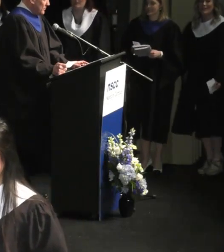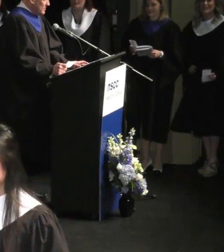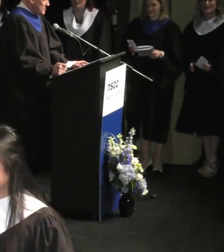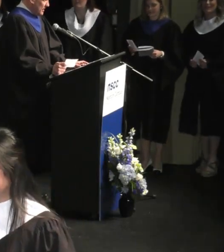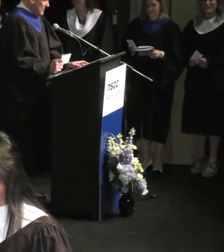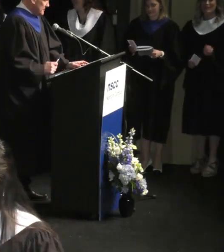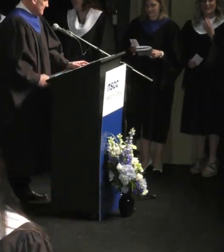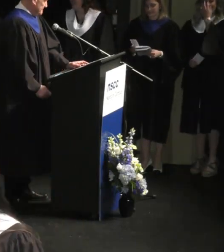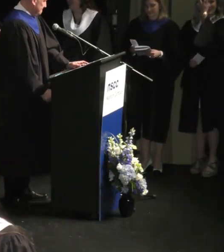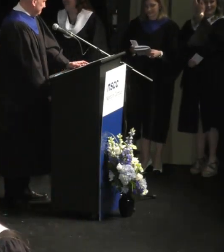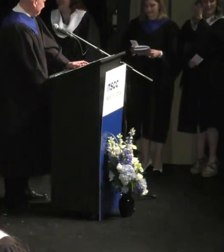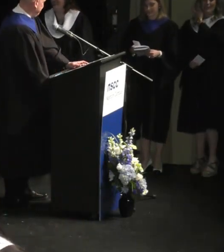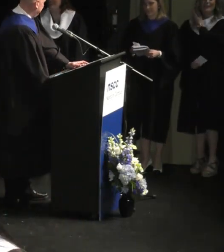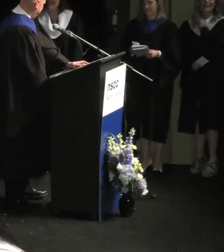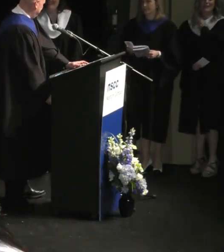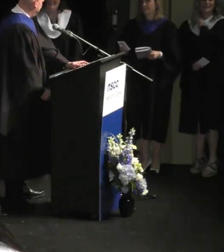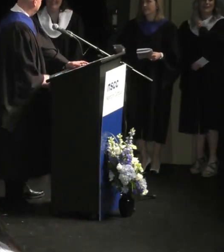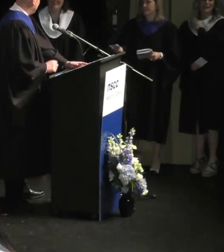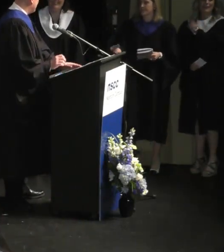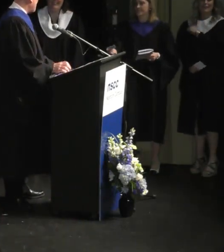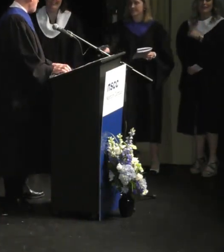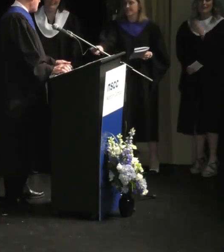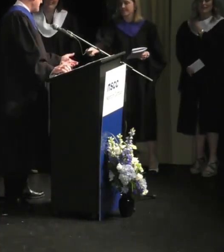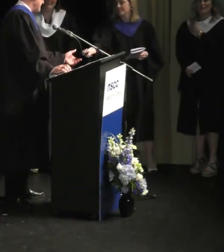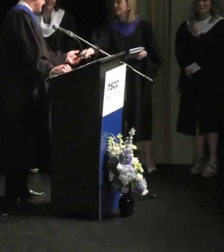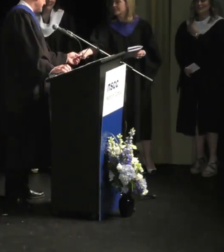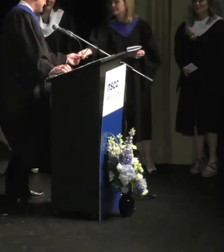Marika Horachuk.